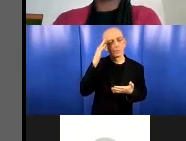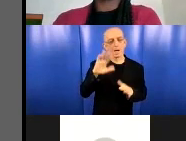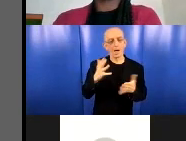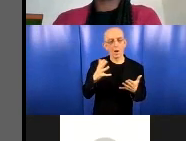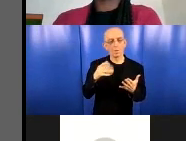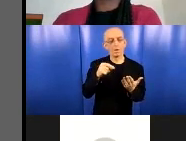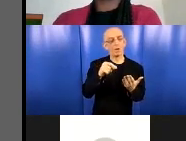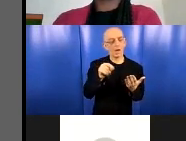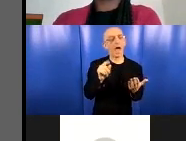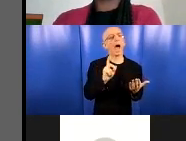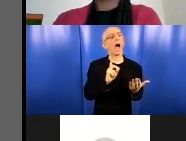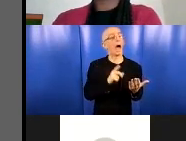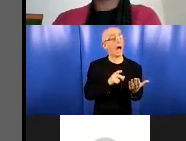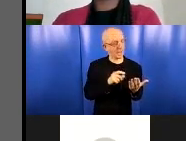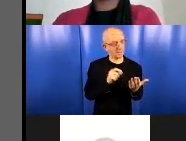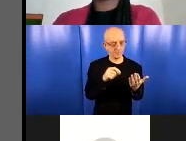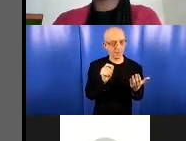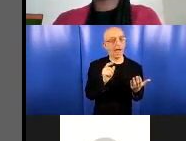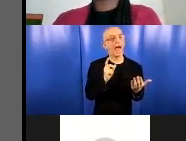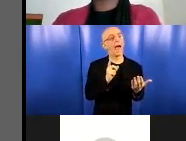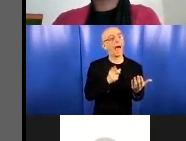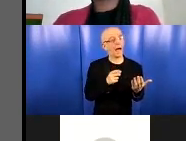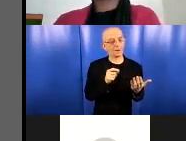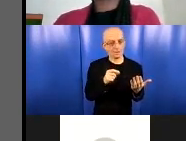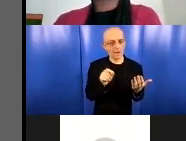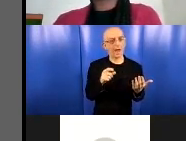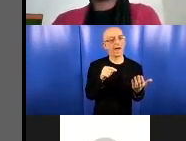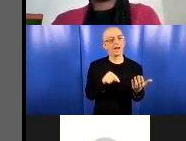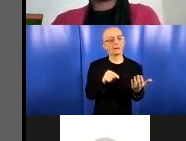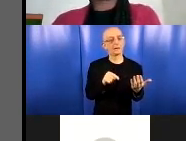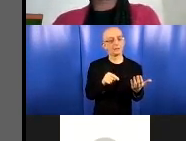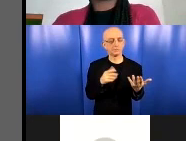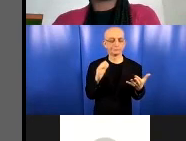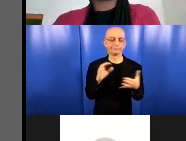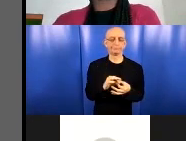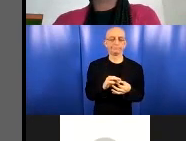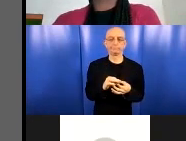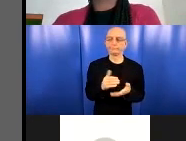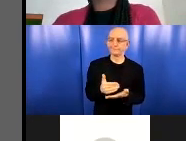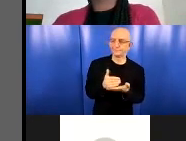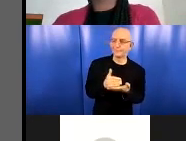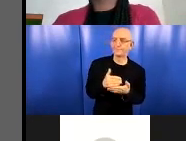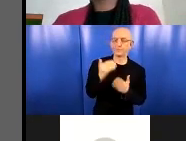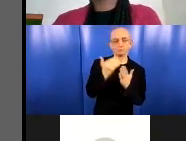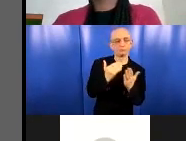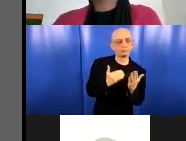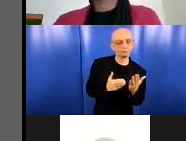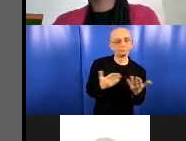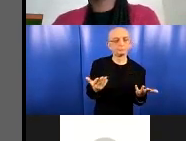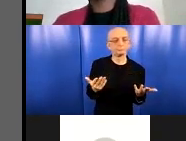Safeguarding guidance, providing the information on how to go